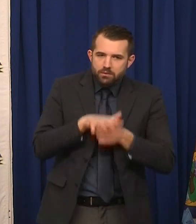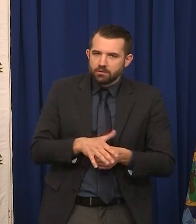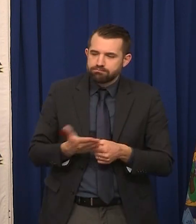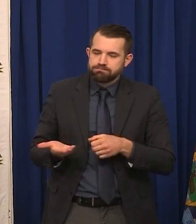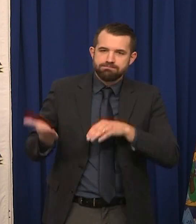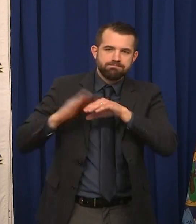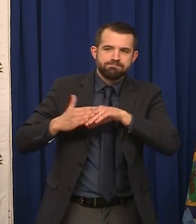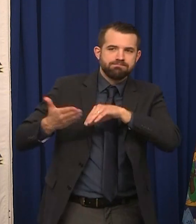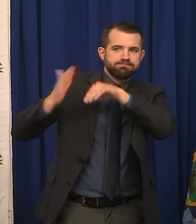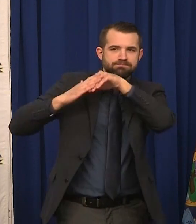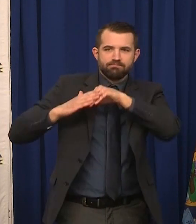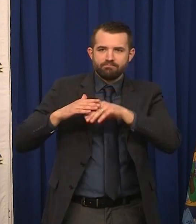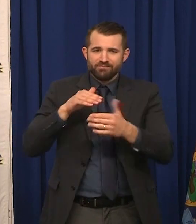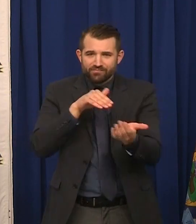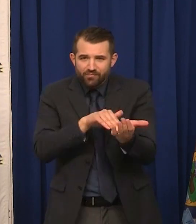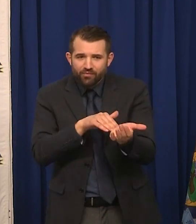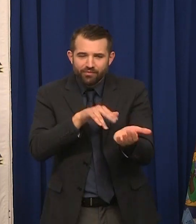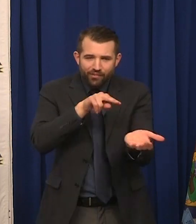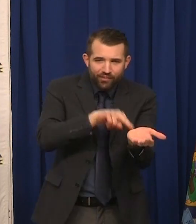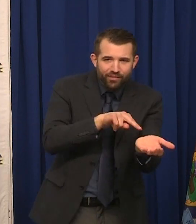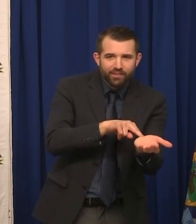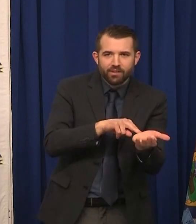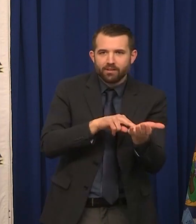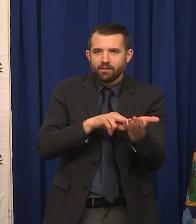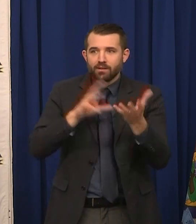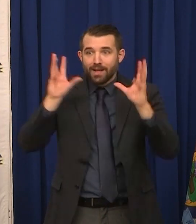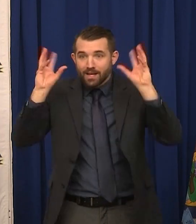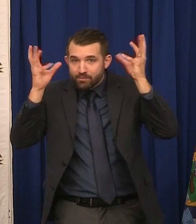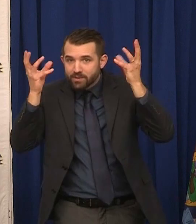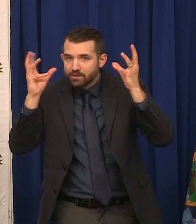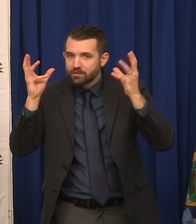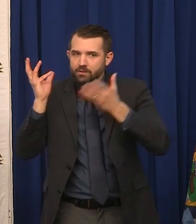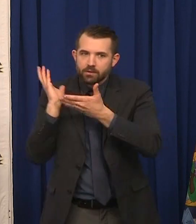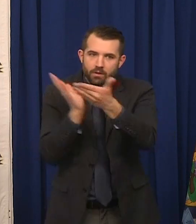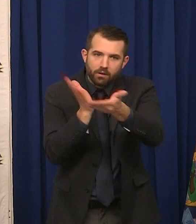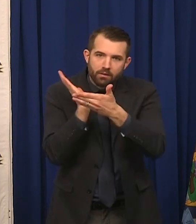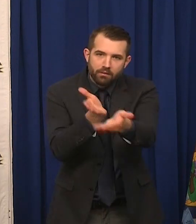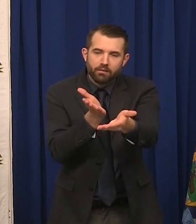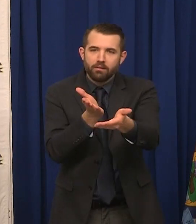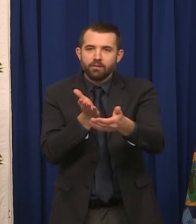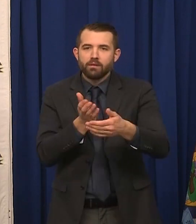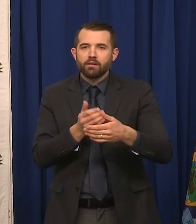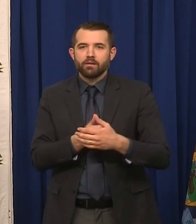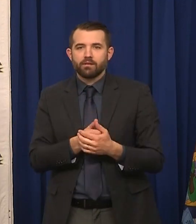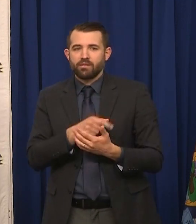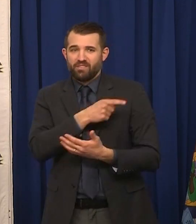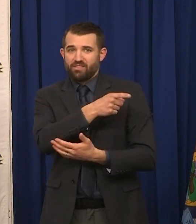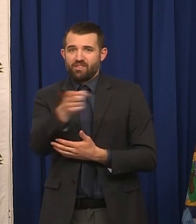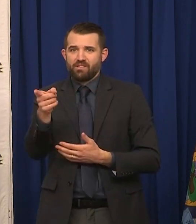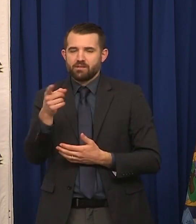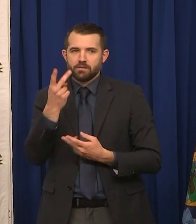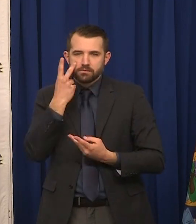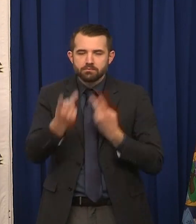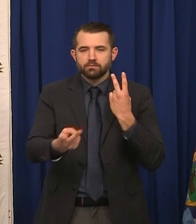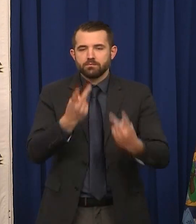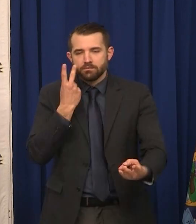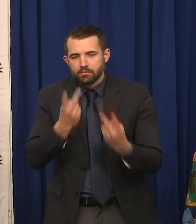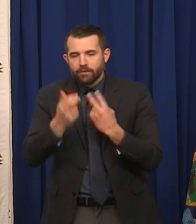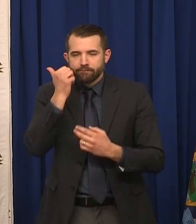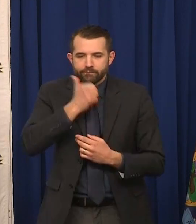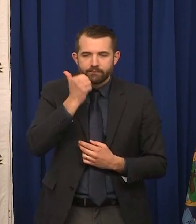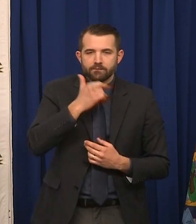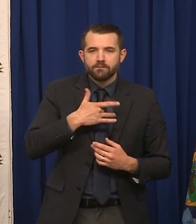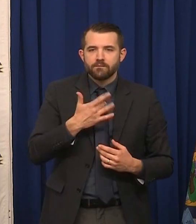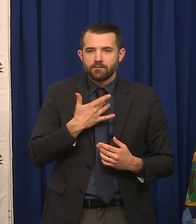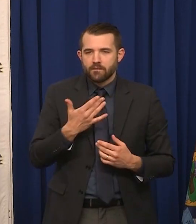nursing staff, the EMS professionals that transport them there. The emotional toll is in some cases,